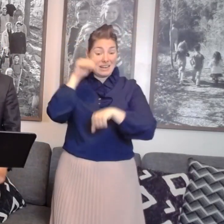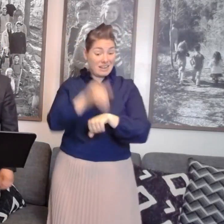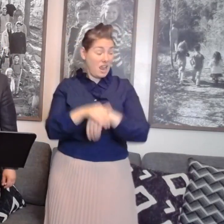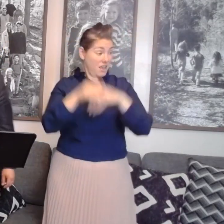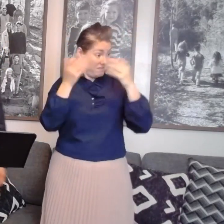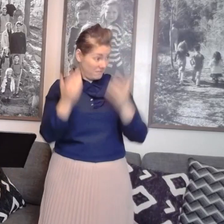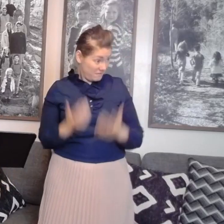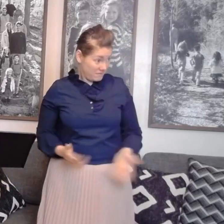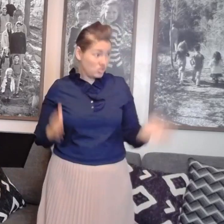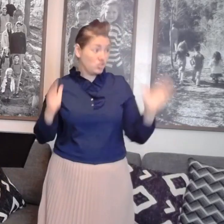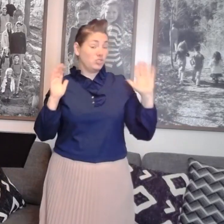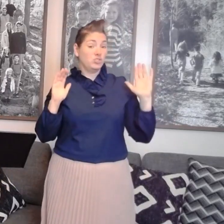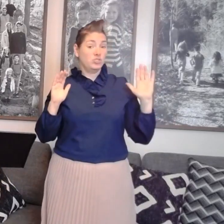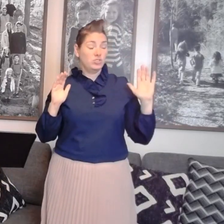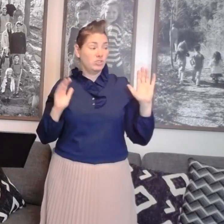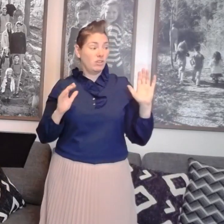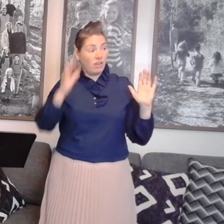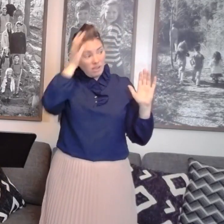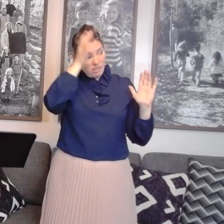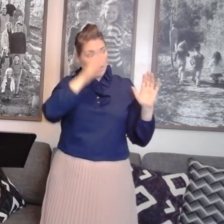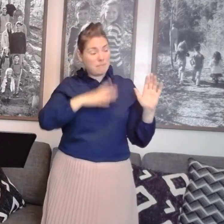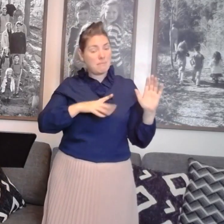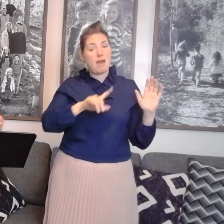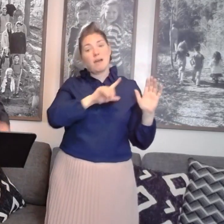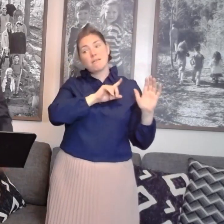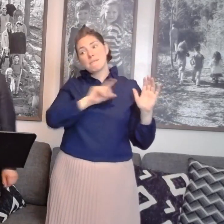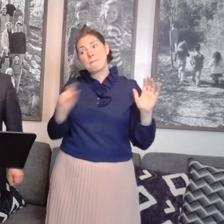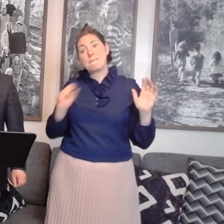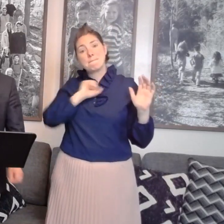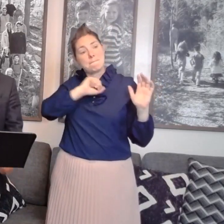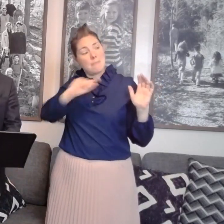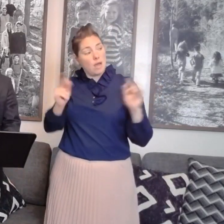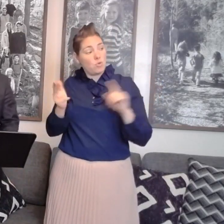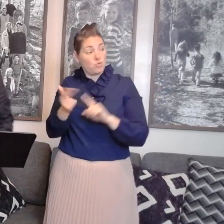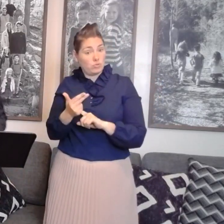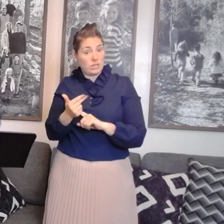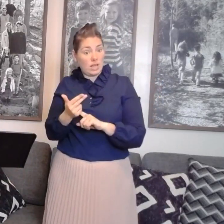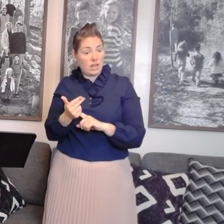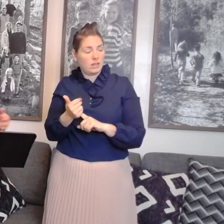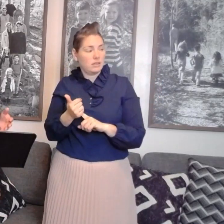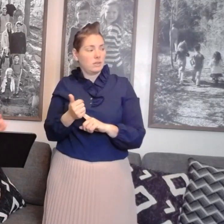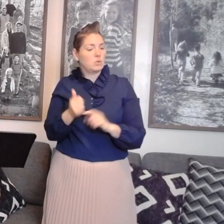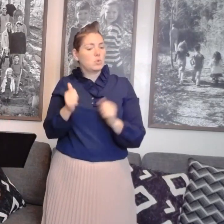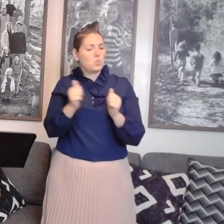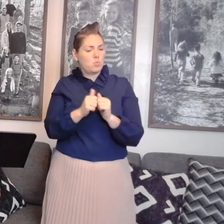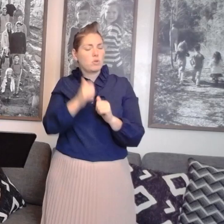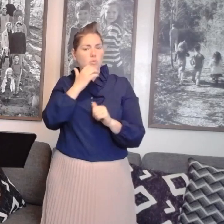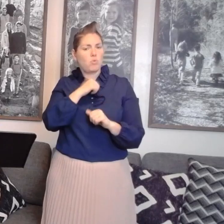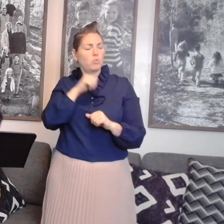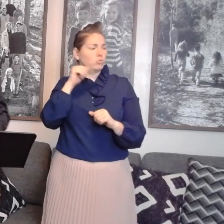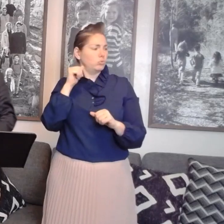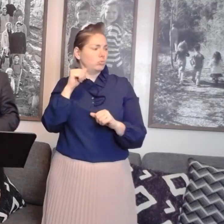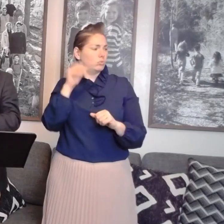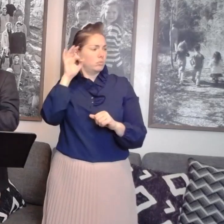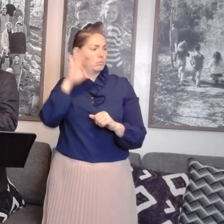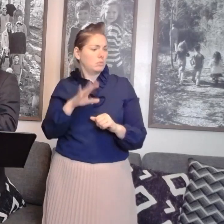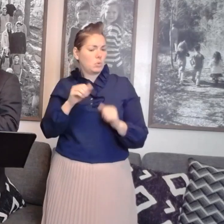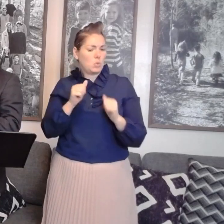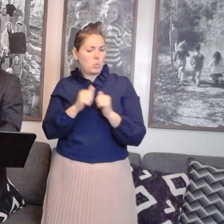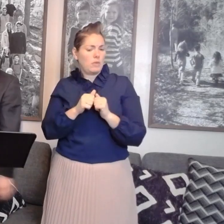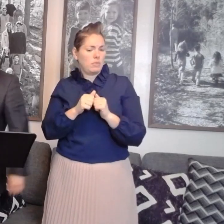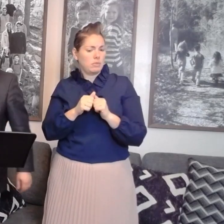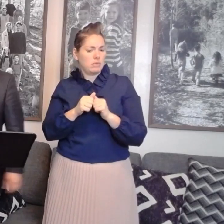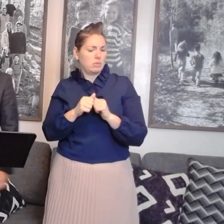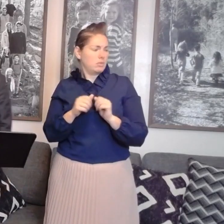over, he was walking back to the hotel from the convention center. He was with an elder minister. He was with a